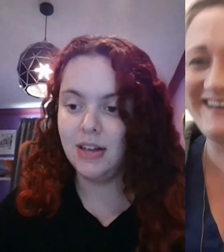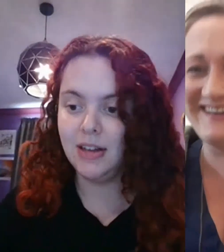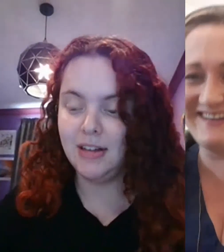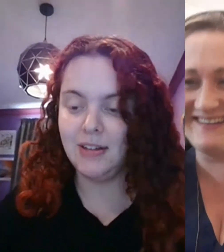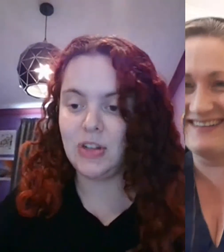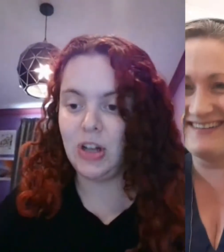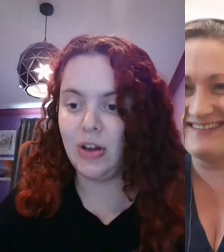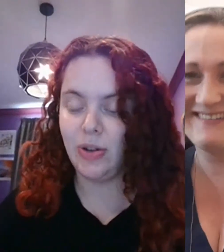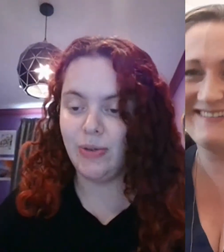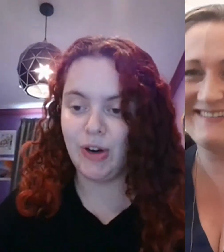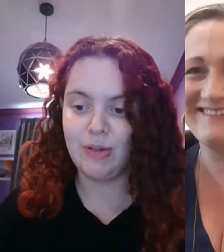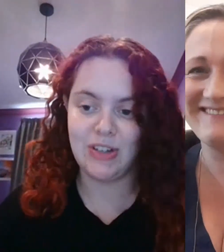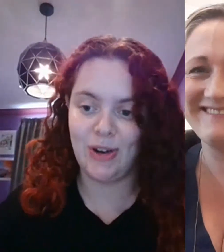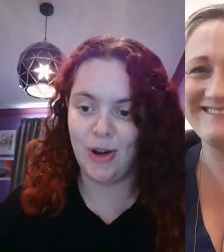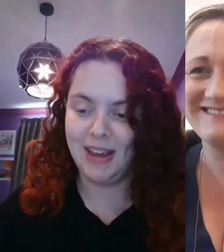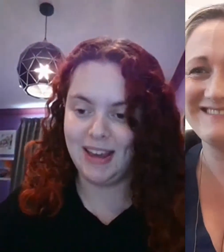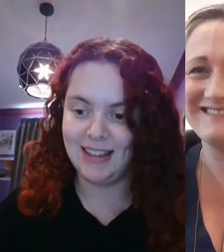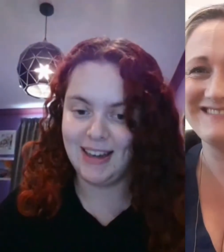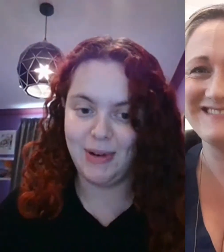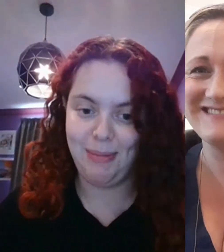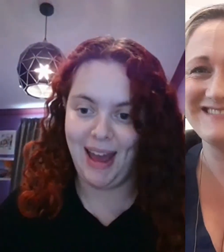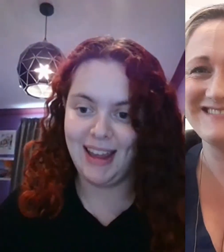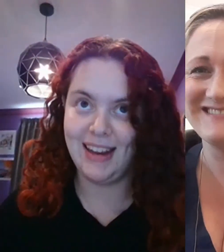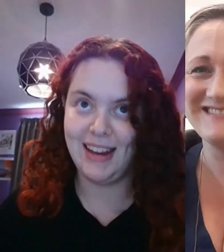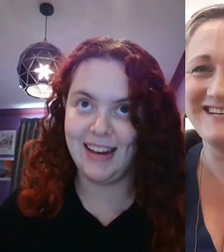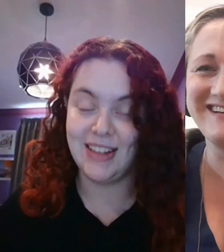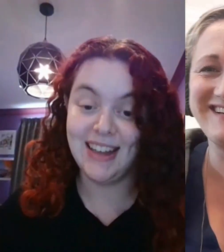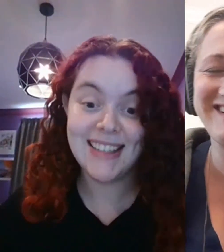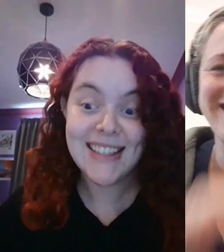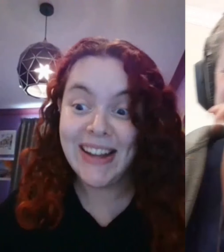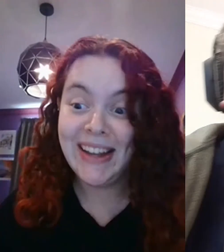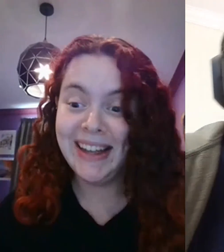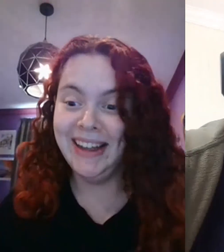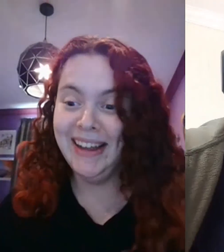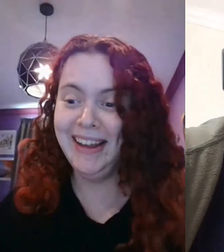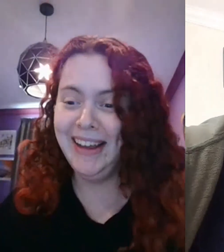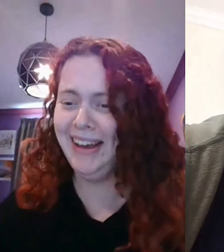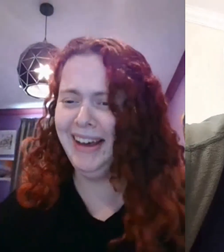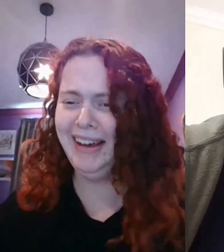happens. Just closed all the rooms and hope it kicks everyone back into this.